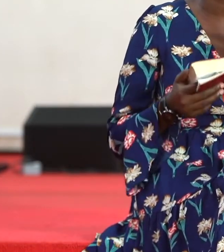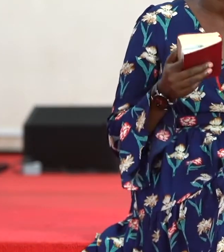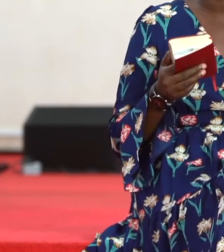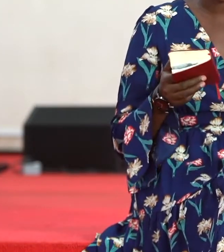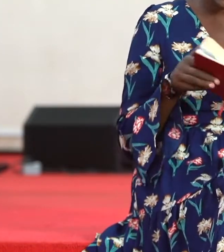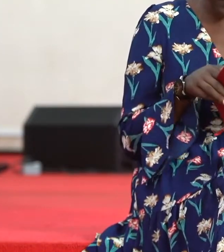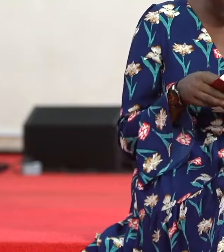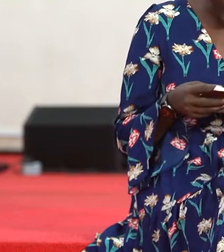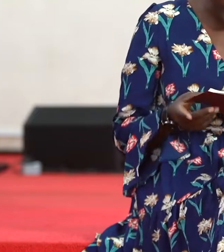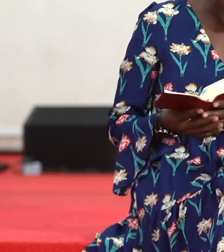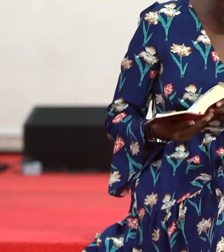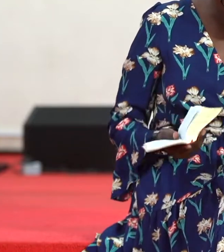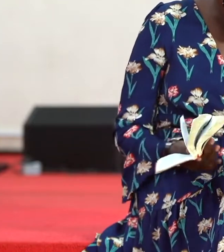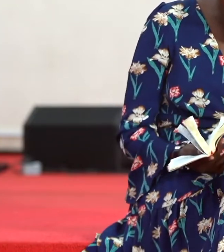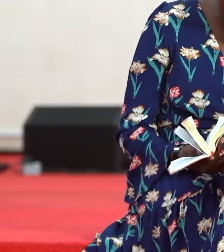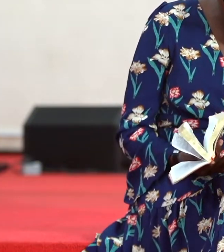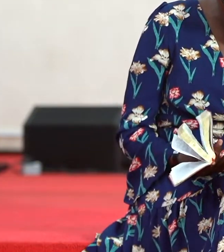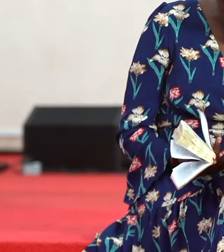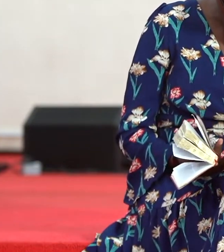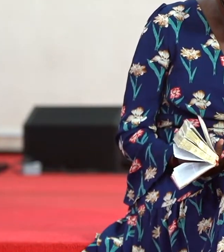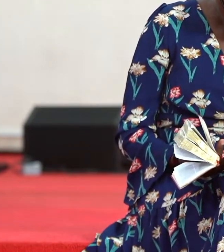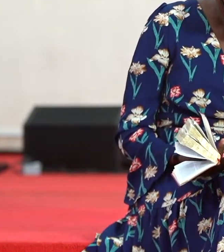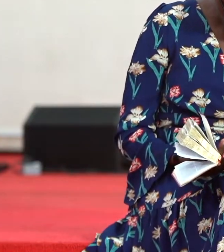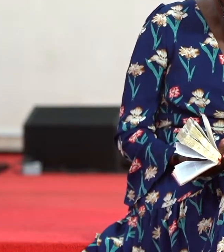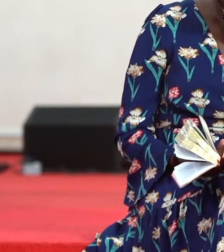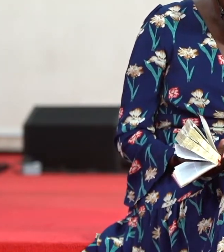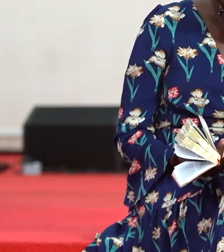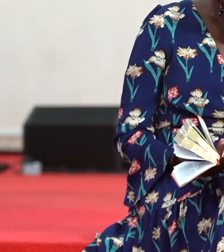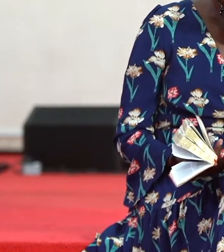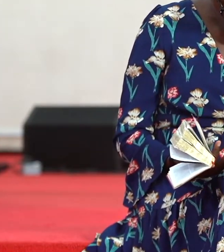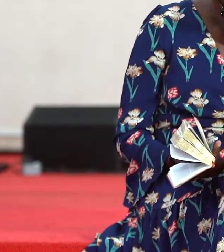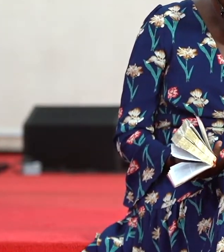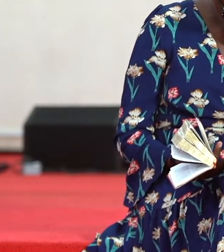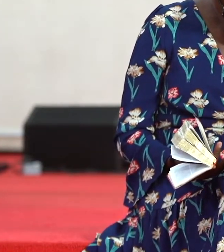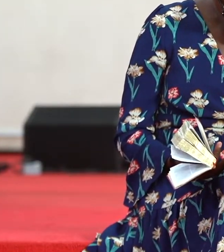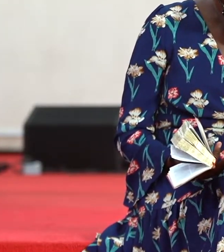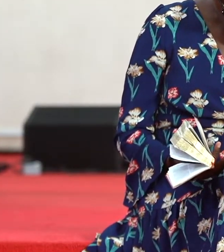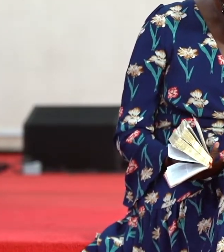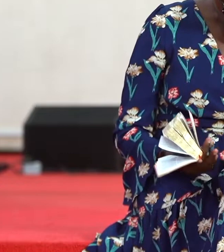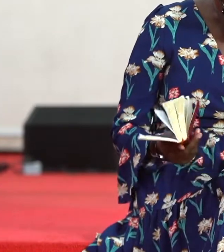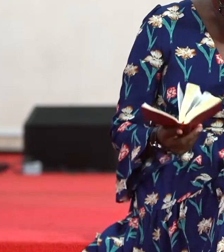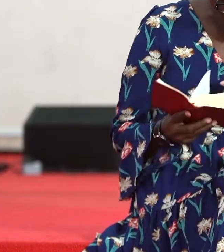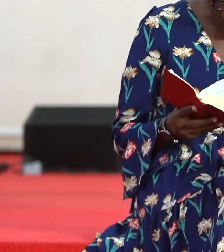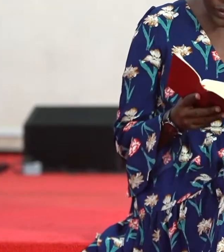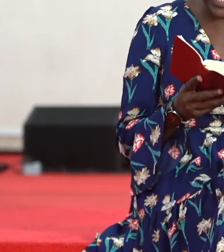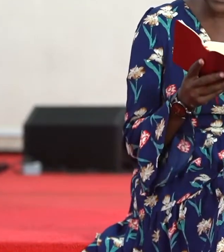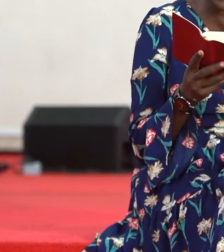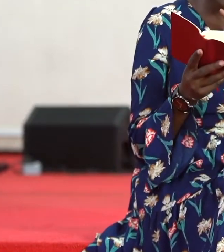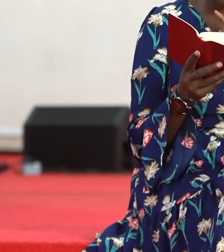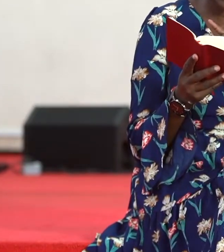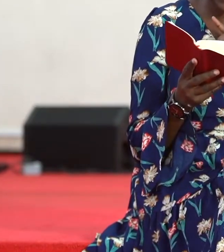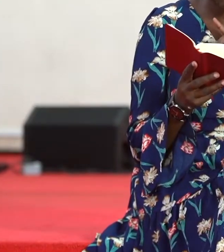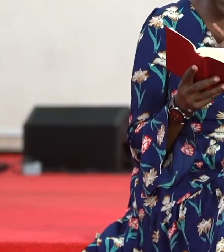that God has given to us. It's a spiritual blessing. The second one that I want us to look at